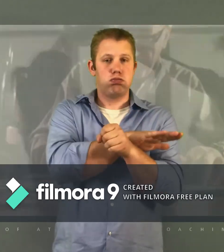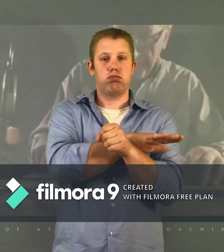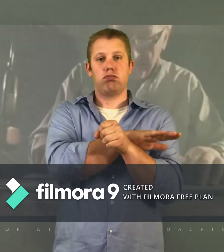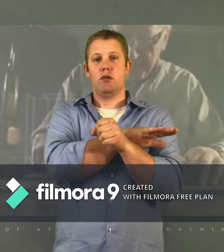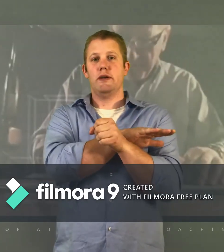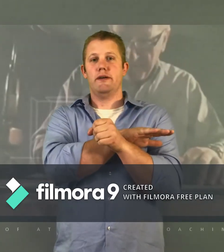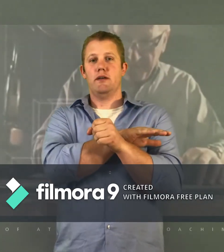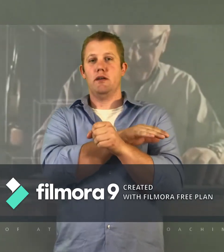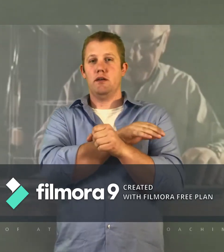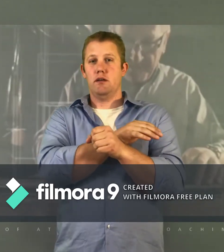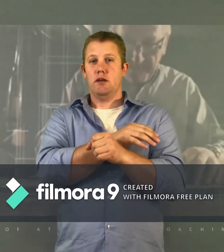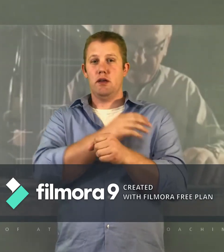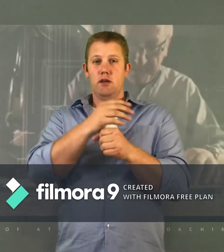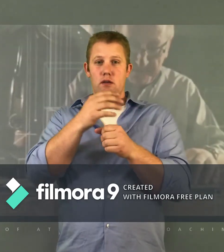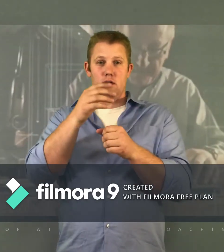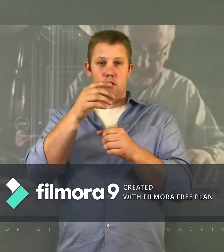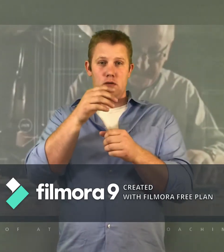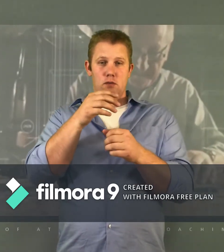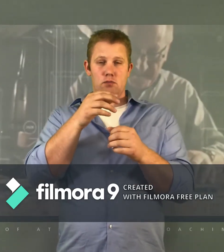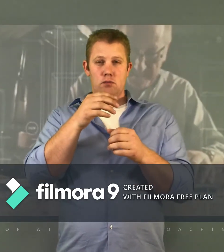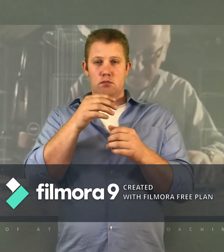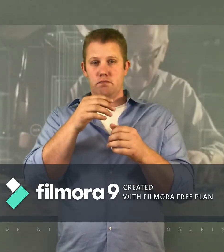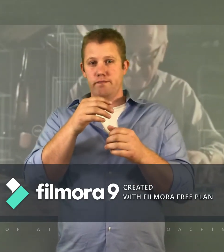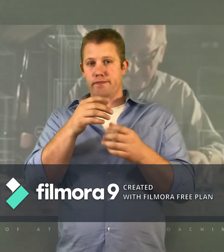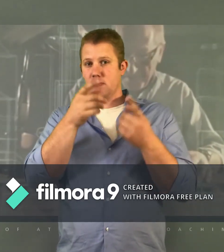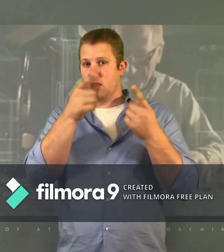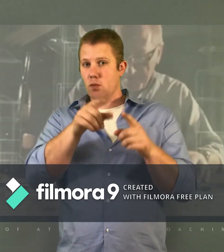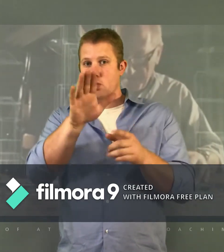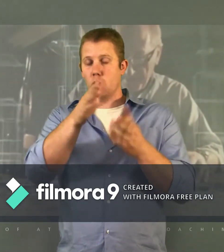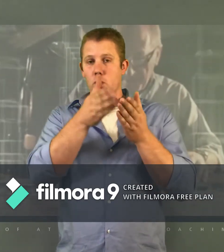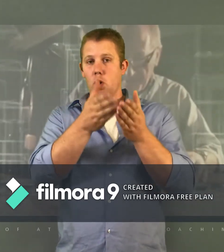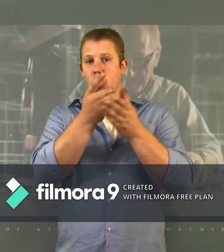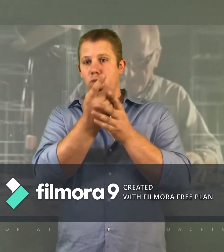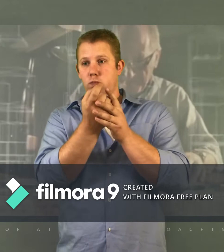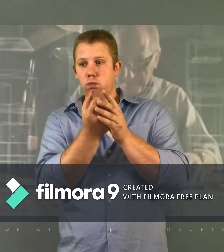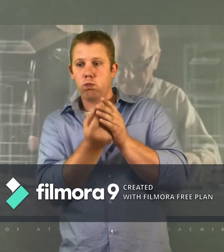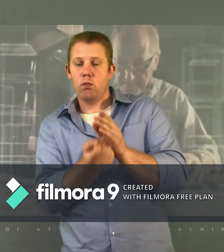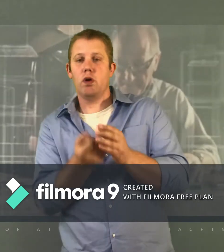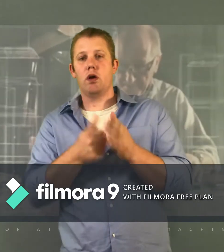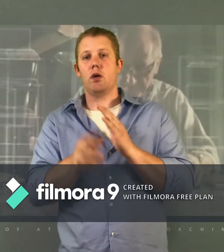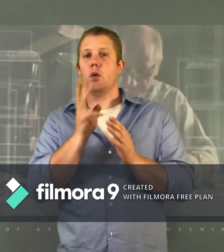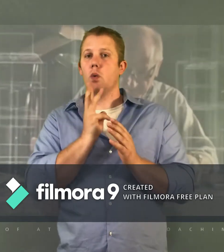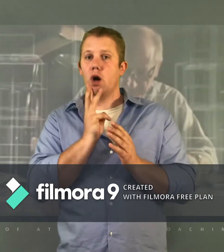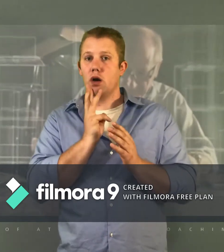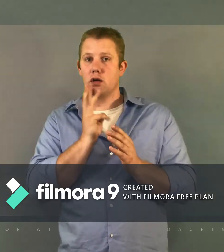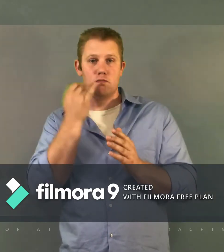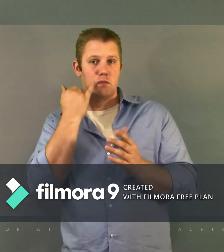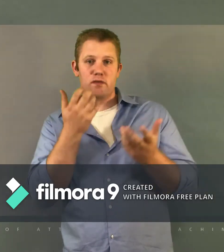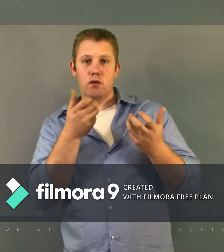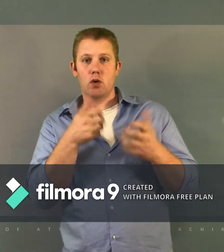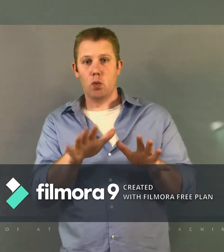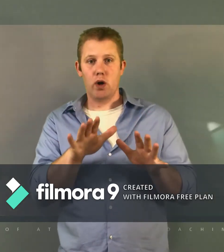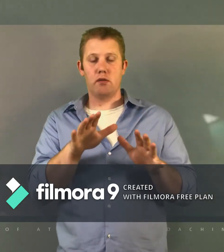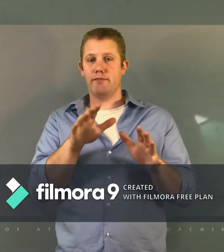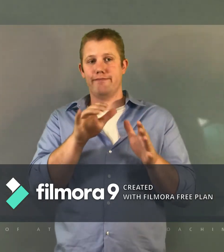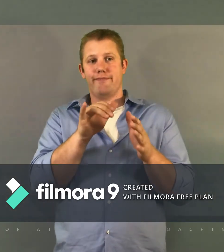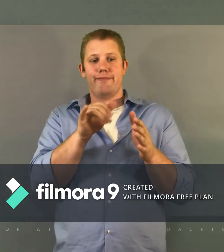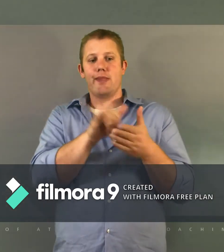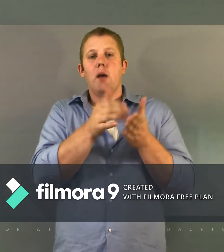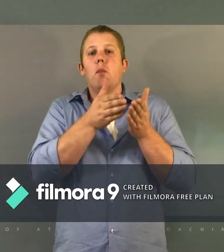and your boat is at its capacity. And in order for your boat to not sink and go underwater, and that